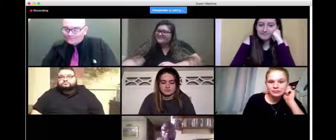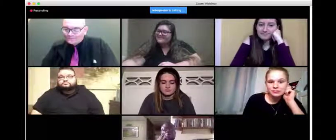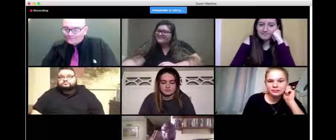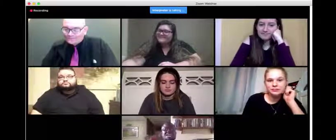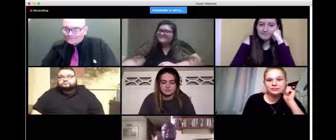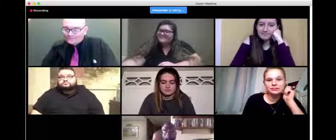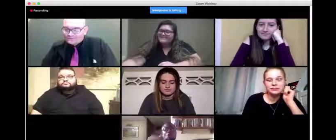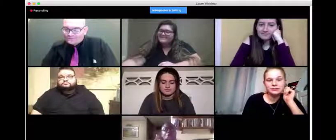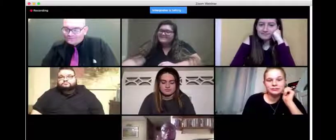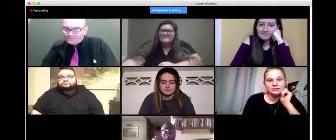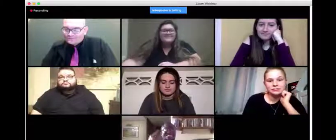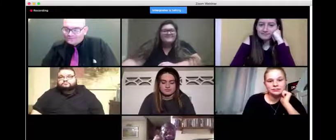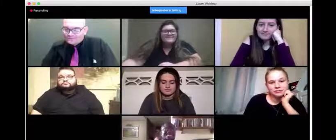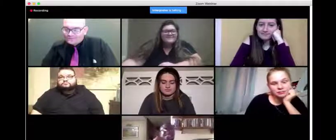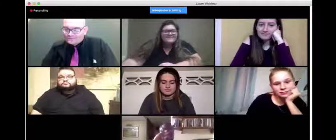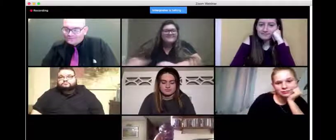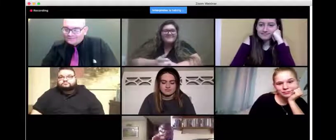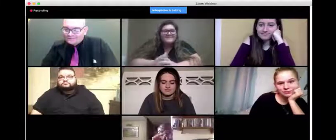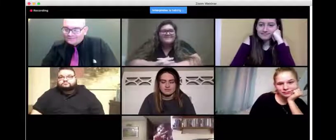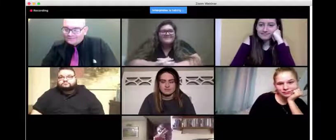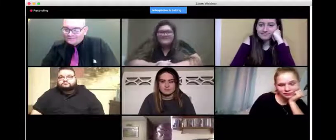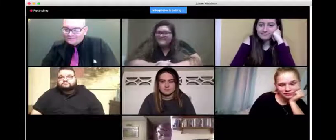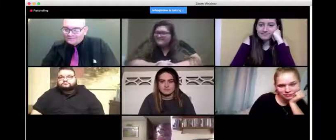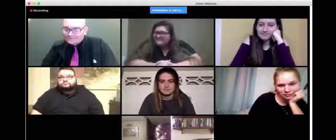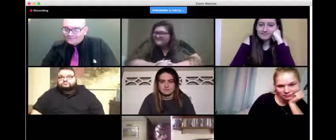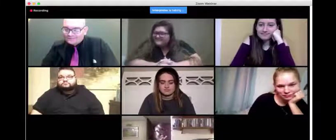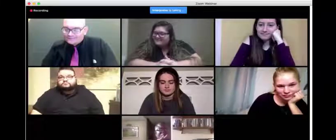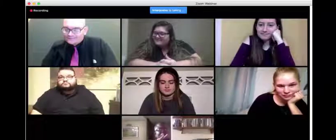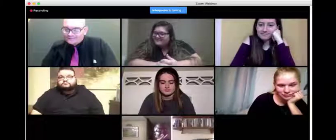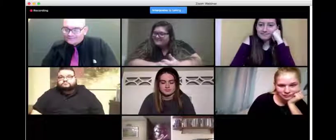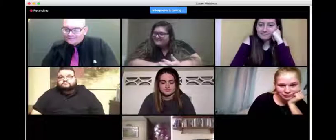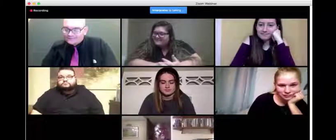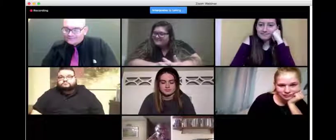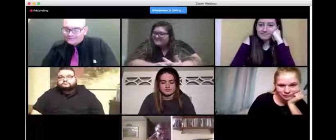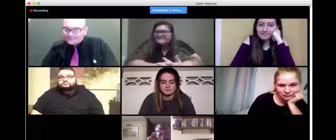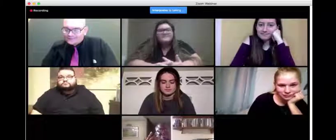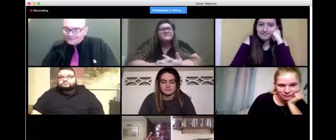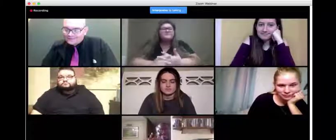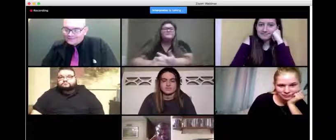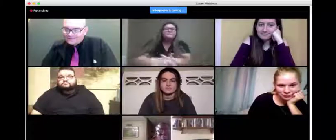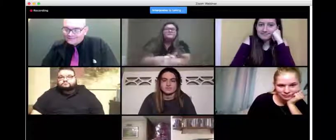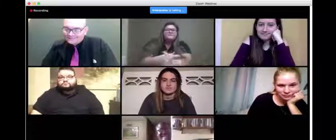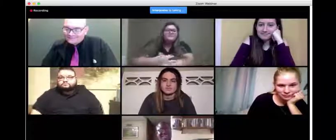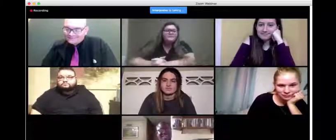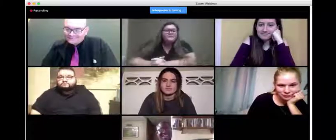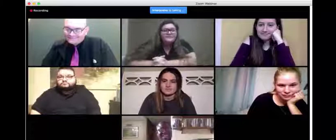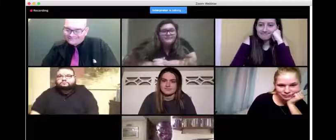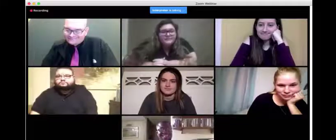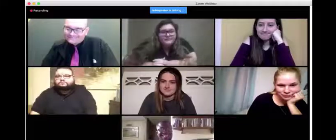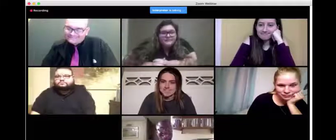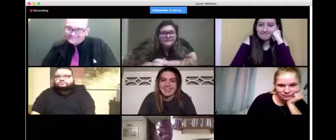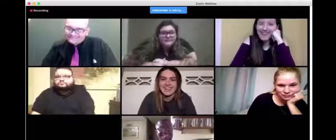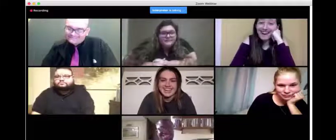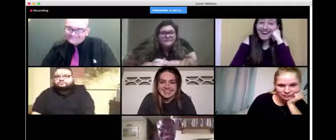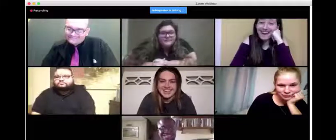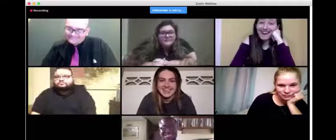thinking, oh, yeah, cool, wow, like, ooh, party on. Oh, boy. To be